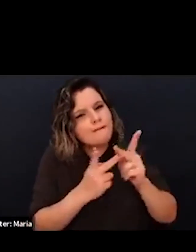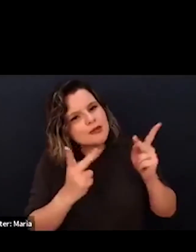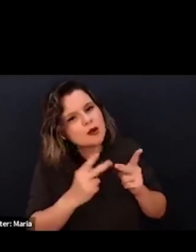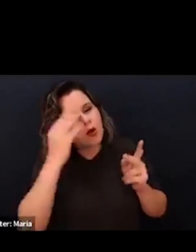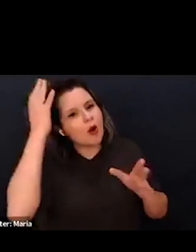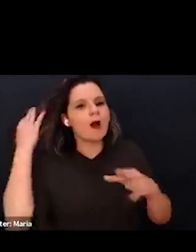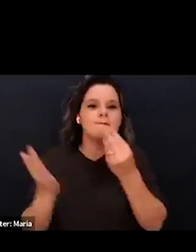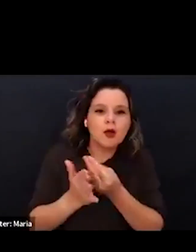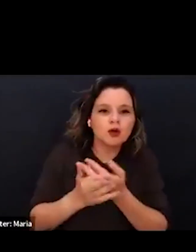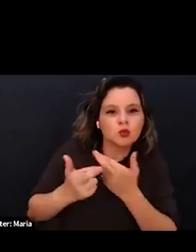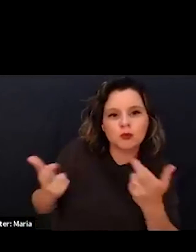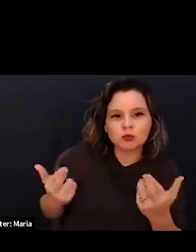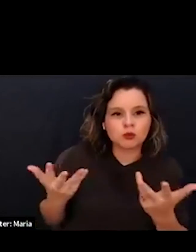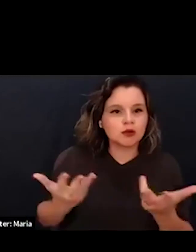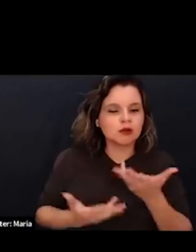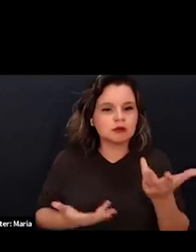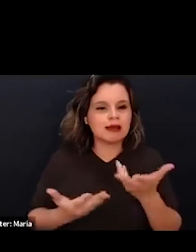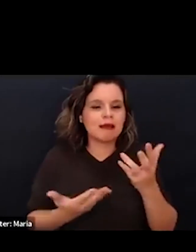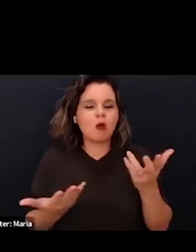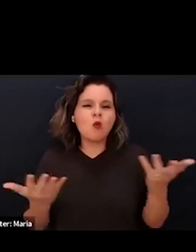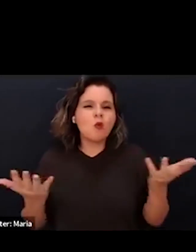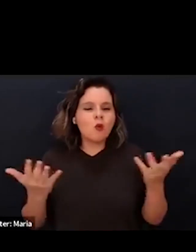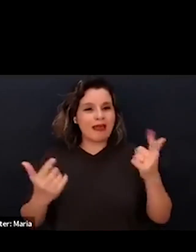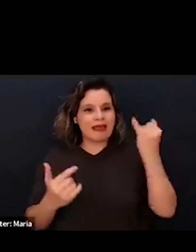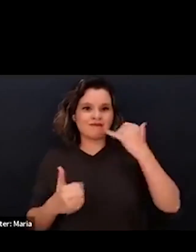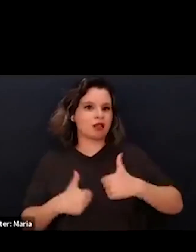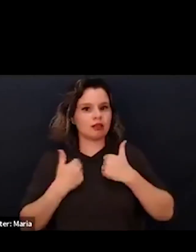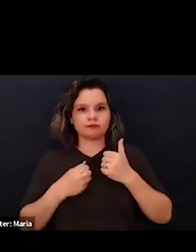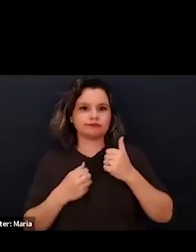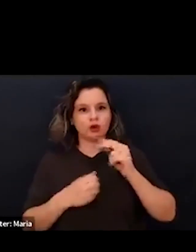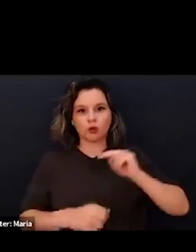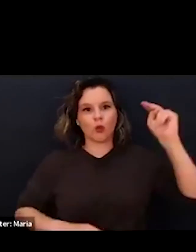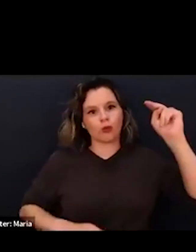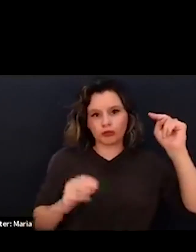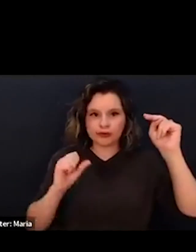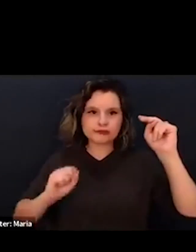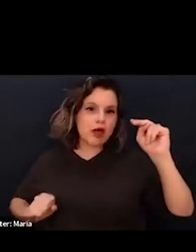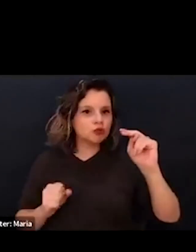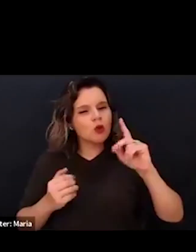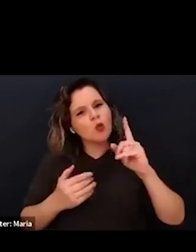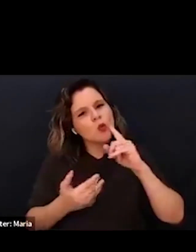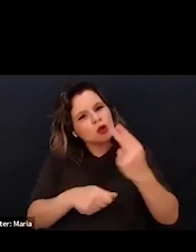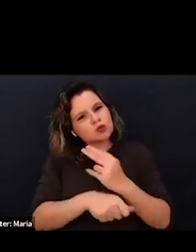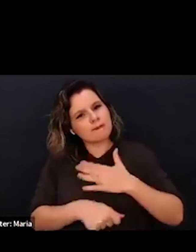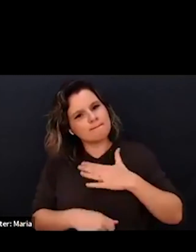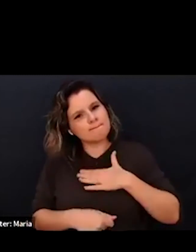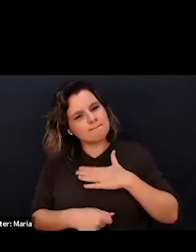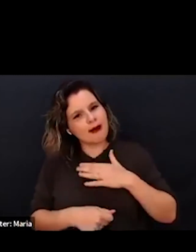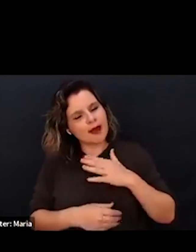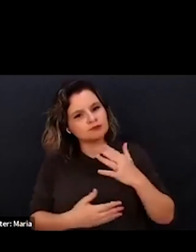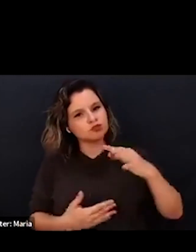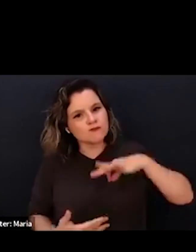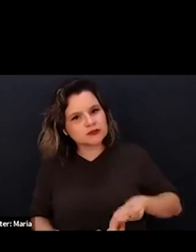money or resources in that way. If I live in the global north versus the global south, what can I do using the advantages and privileges that I've